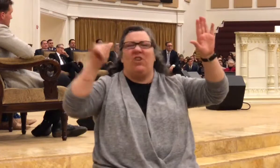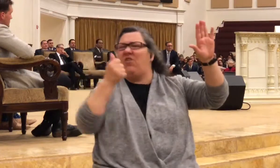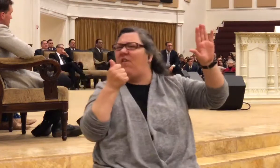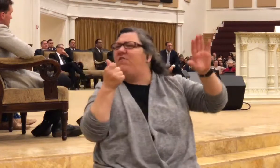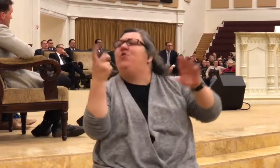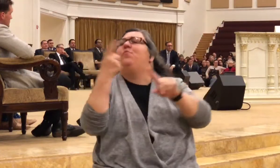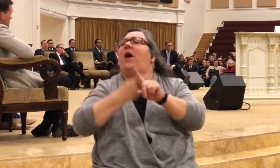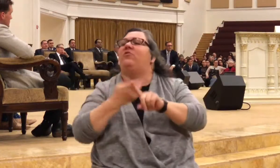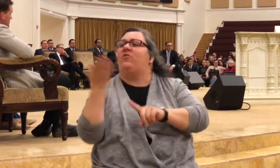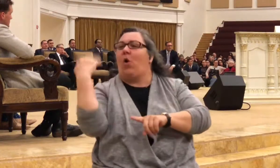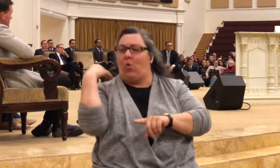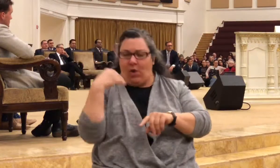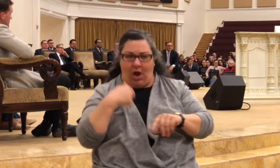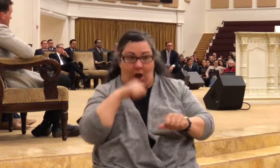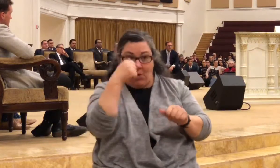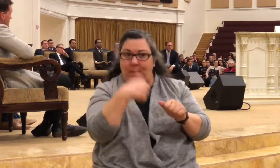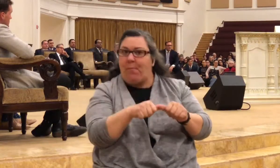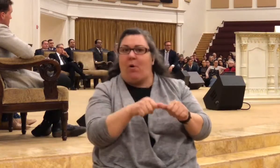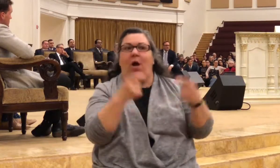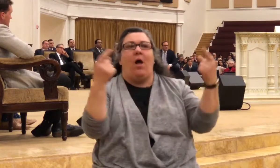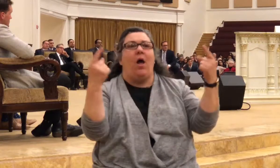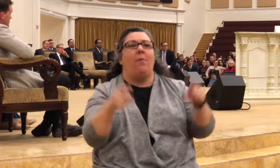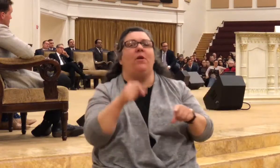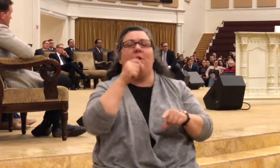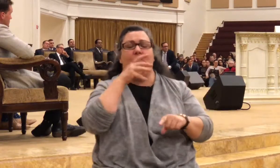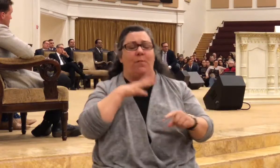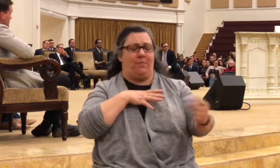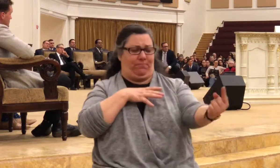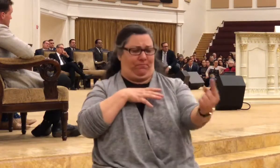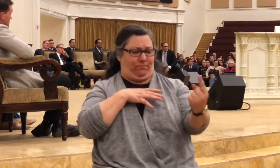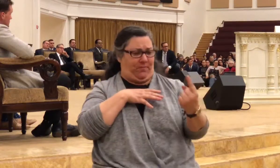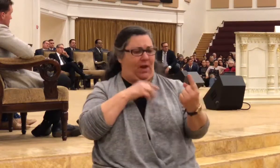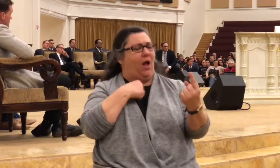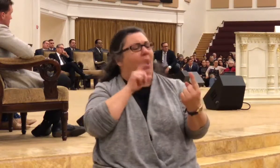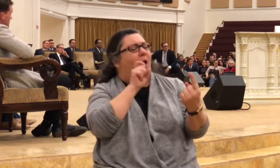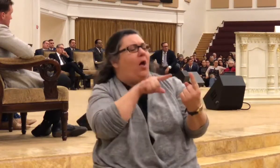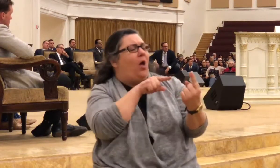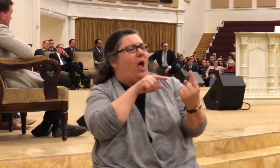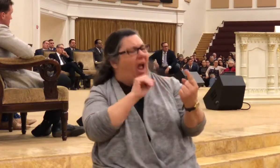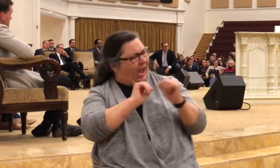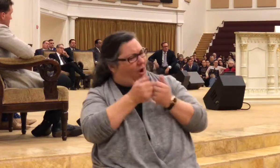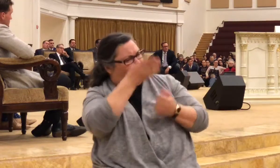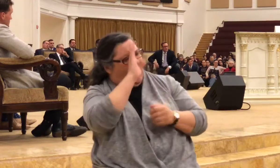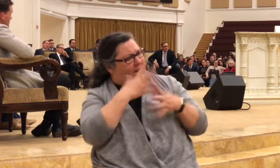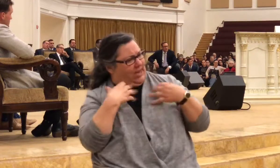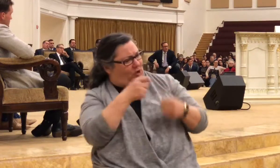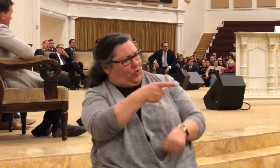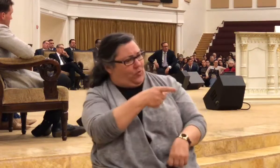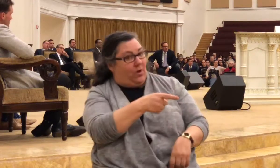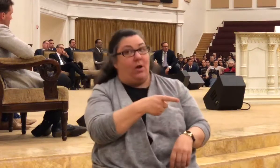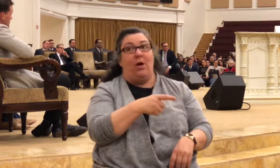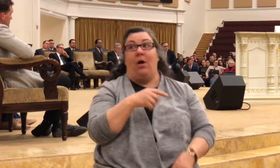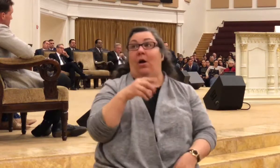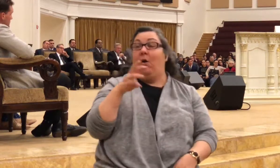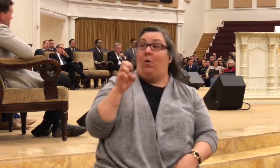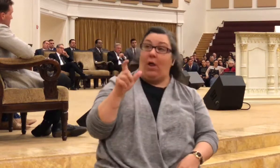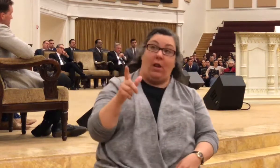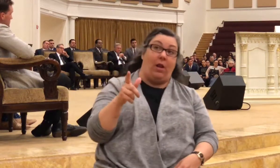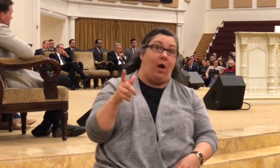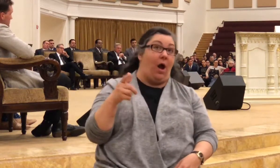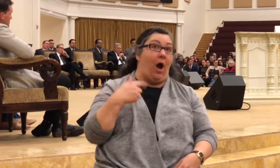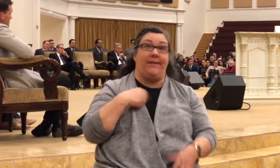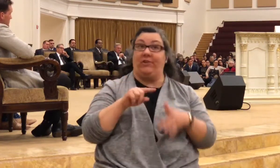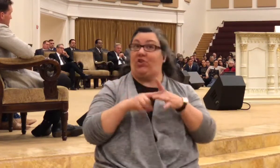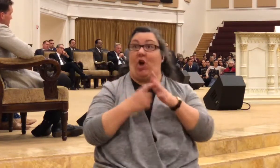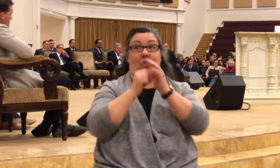ago. And I remember all of a sudden she was there and I said, how did God heal you? And she said, well, I begin to just